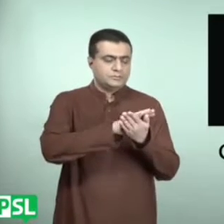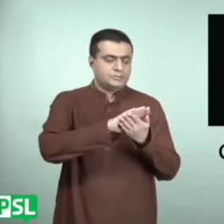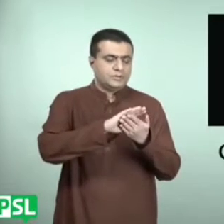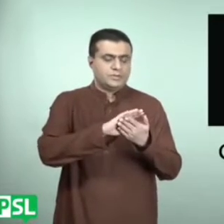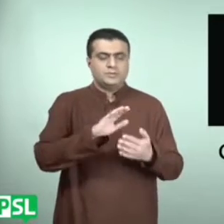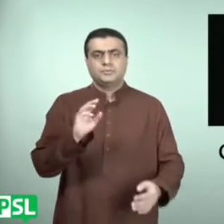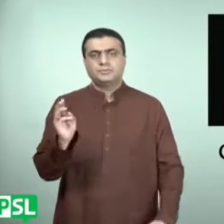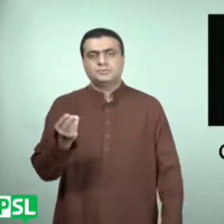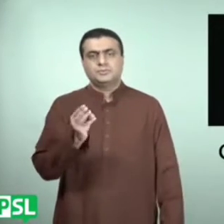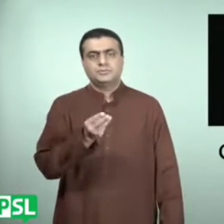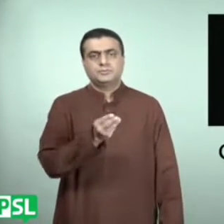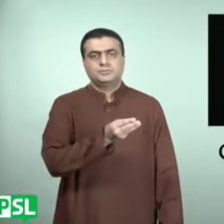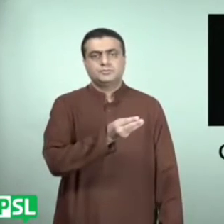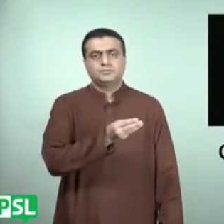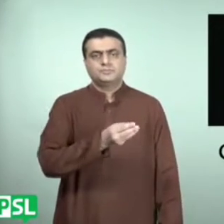Safai ki ashiya.